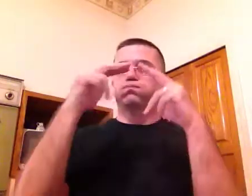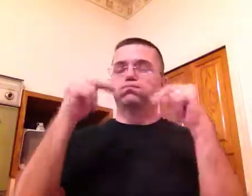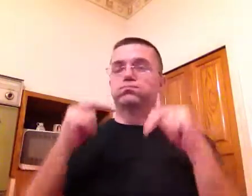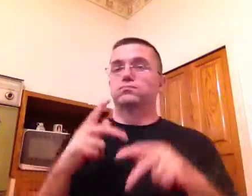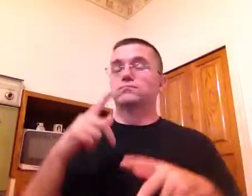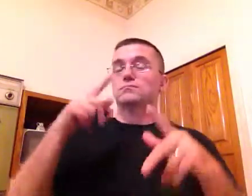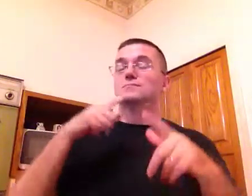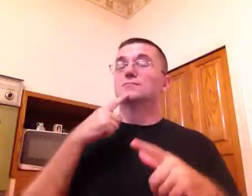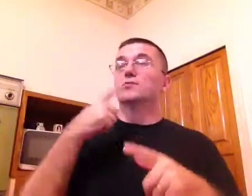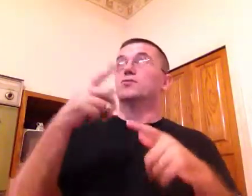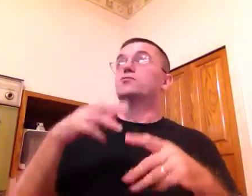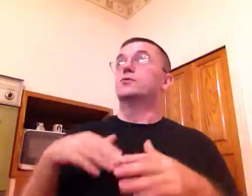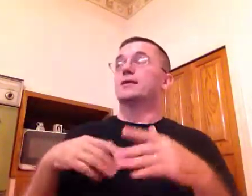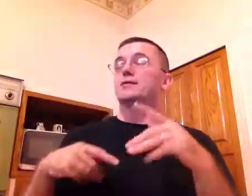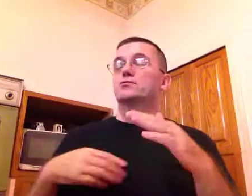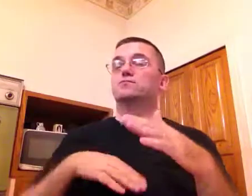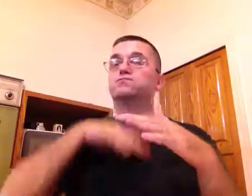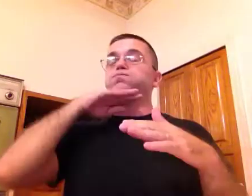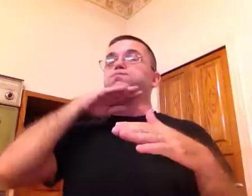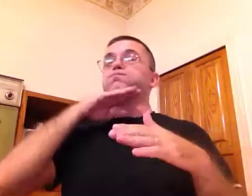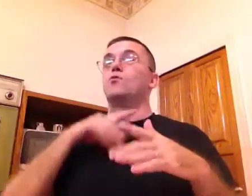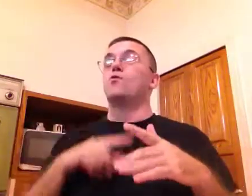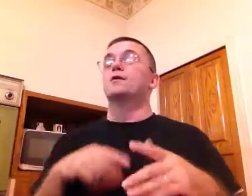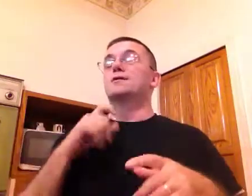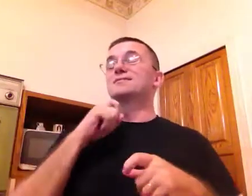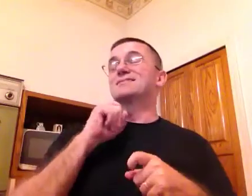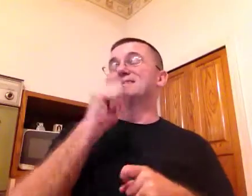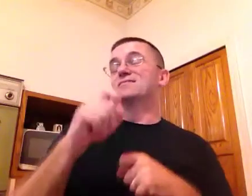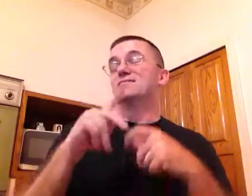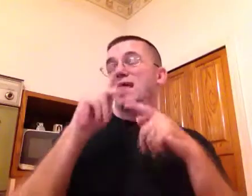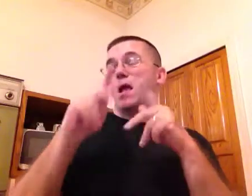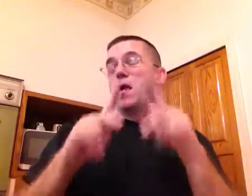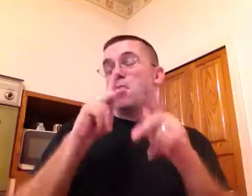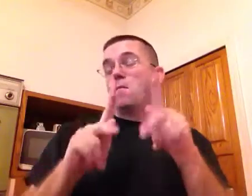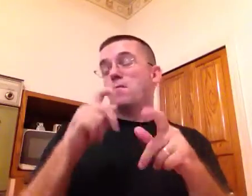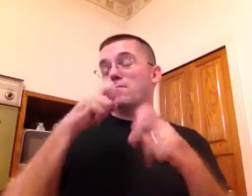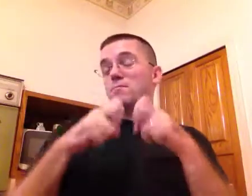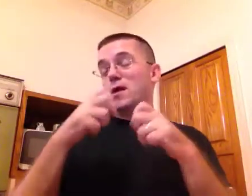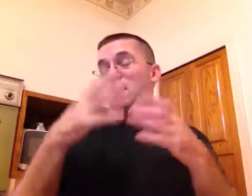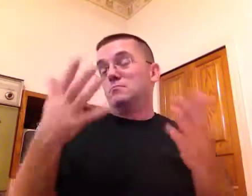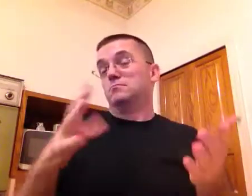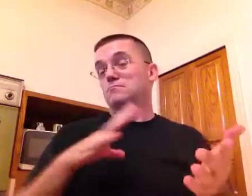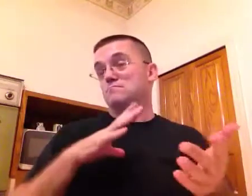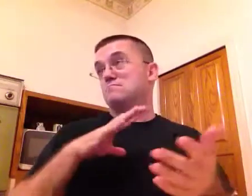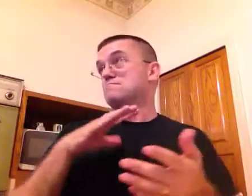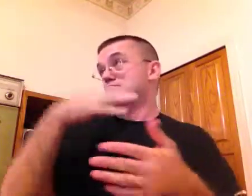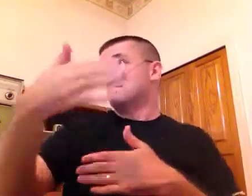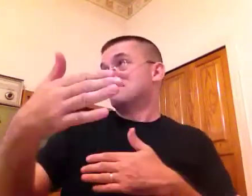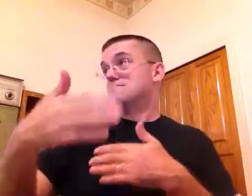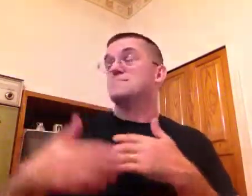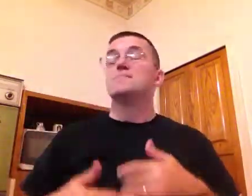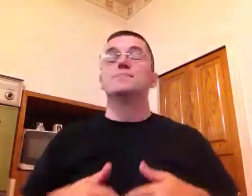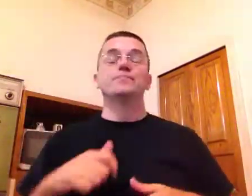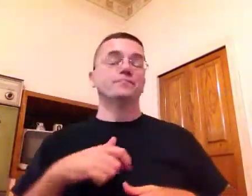aggravation. Okay. Well, then if you're going to do a mortgage, a guy, wonderful